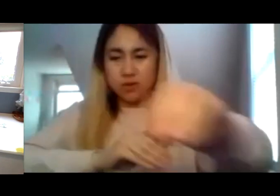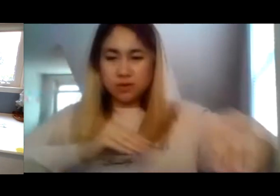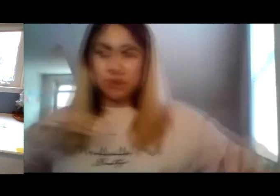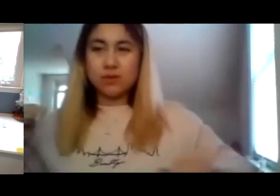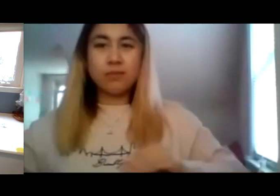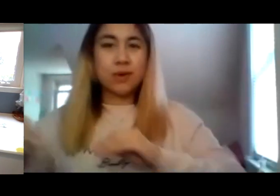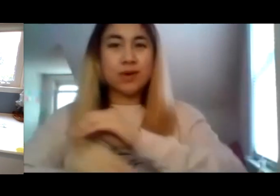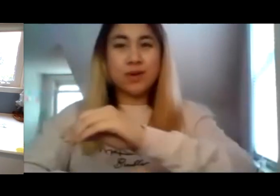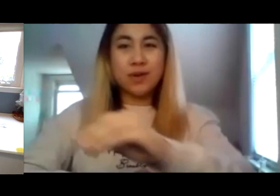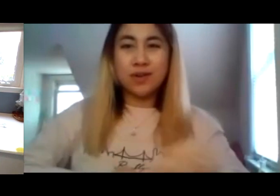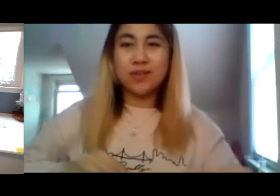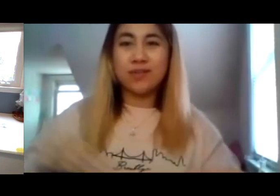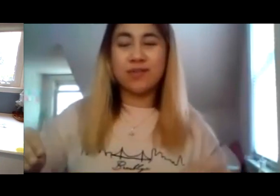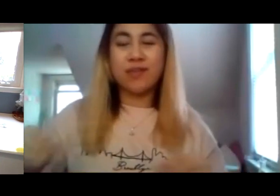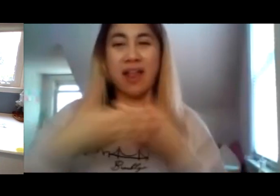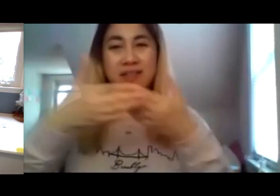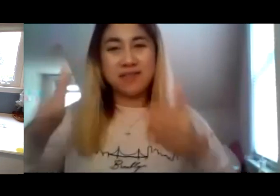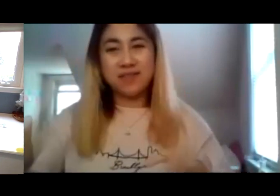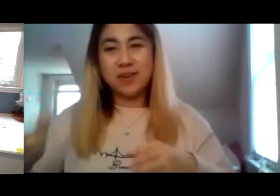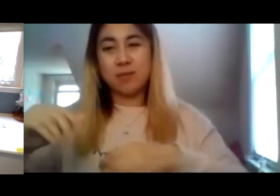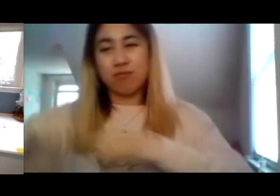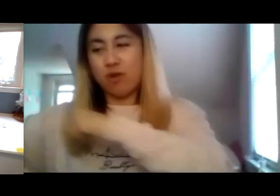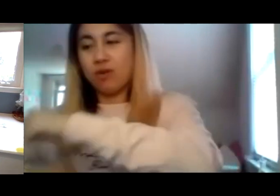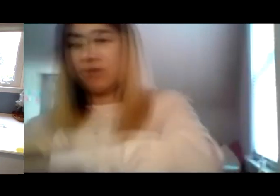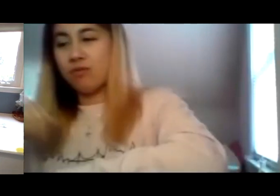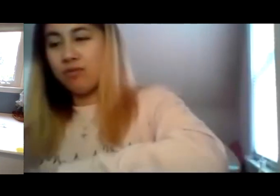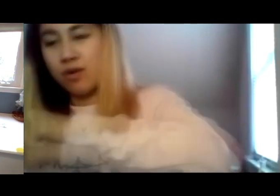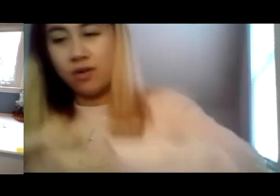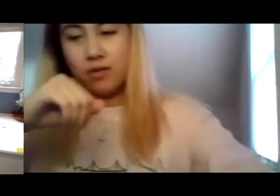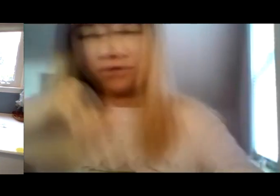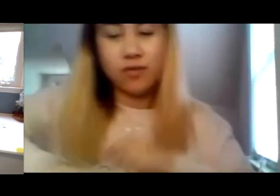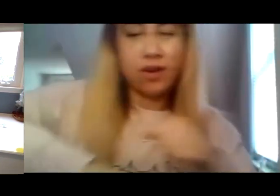All right? That's our alligator crawl.